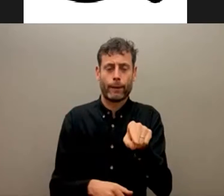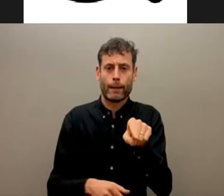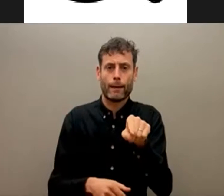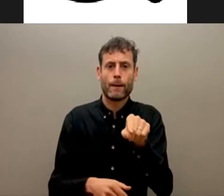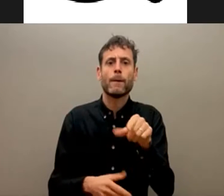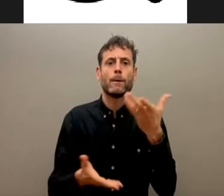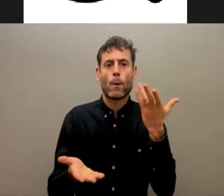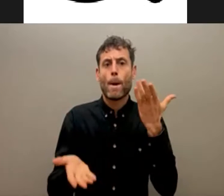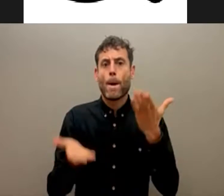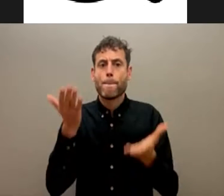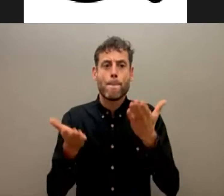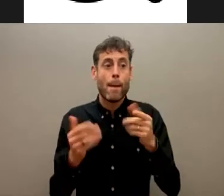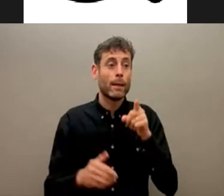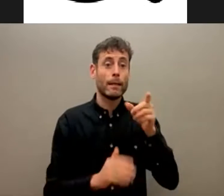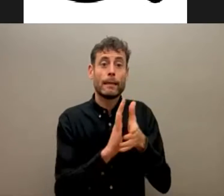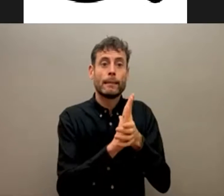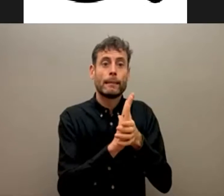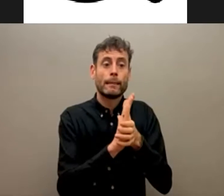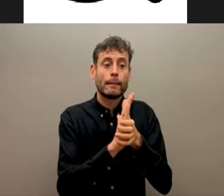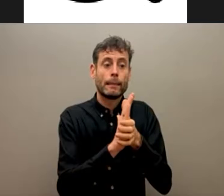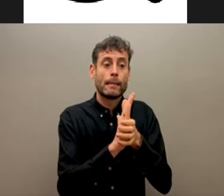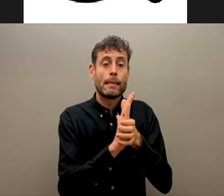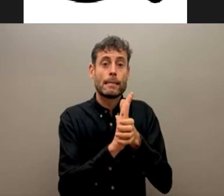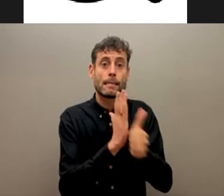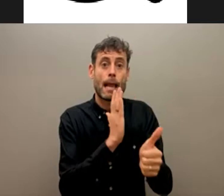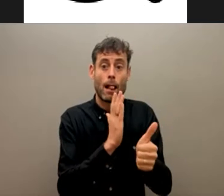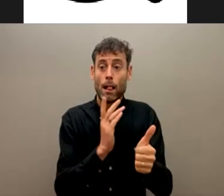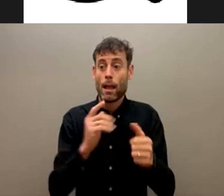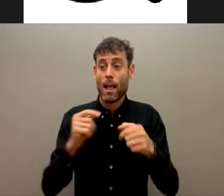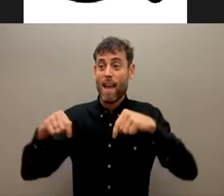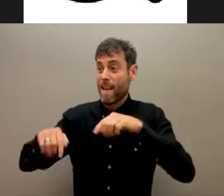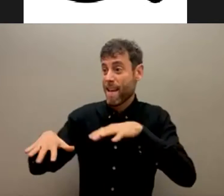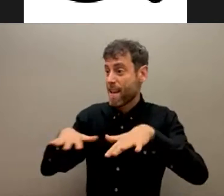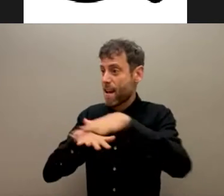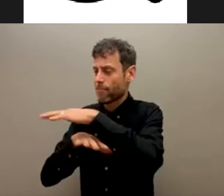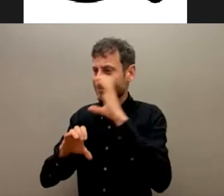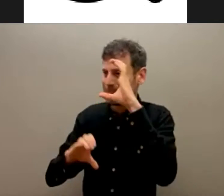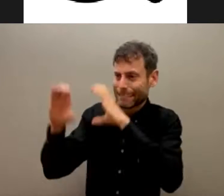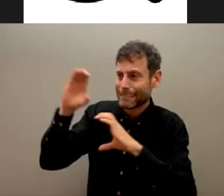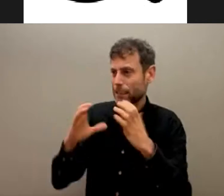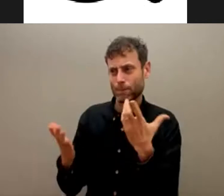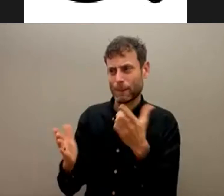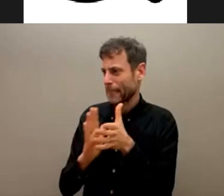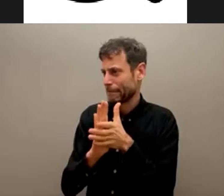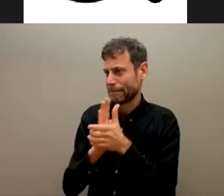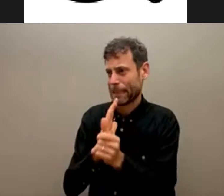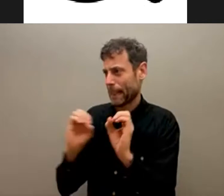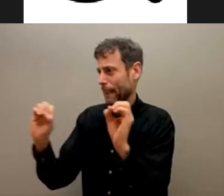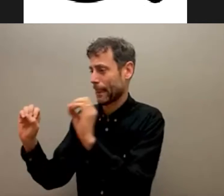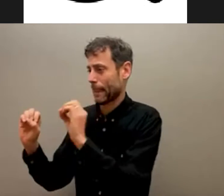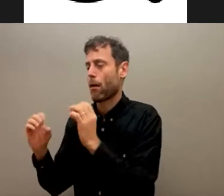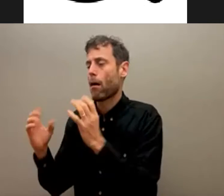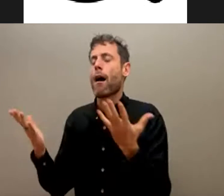person cannot be locally found here. So that means you have to source him or her outside the country or the